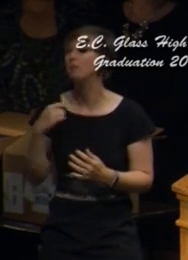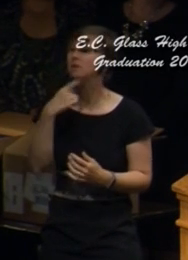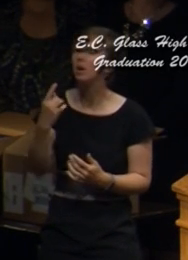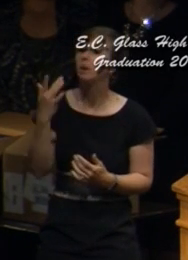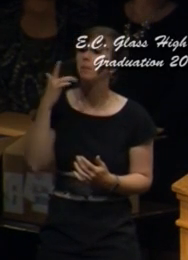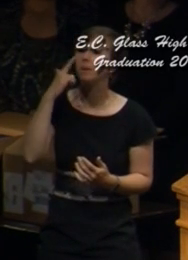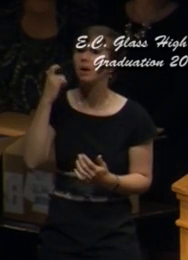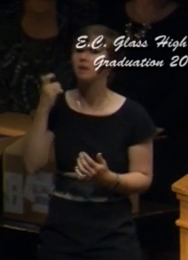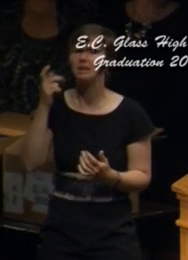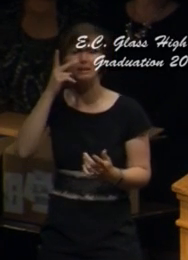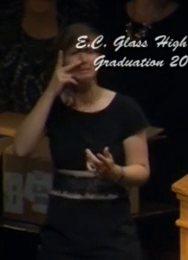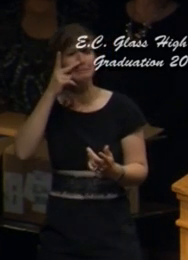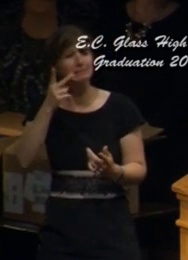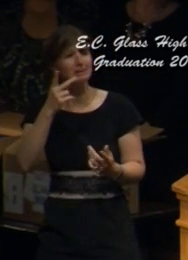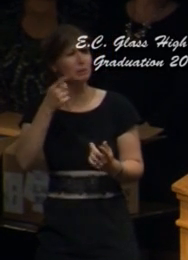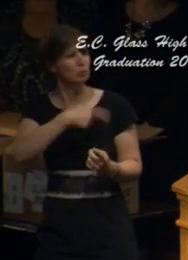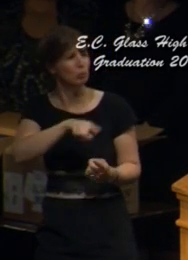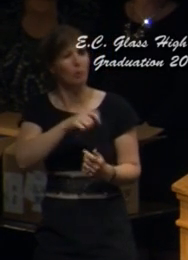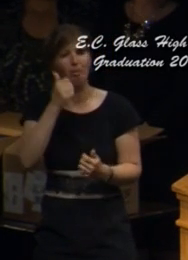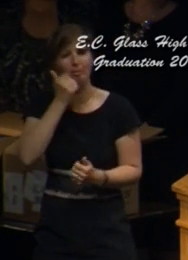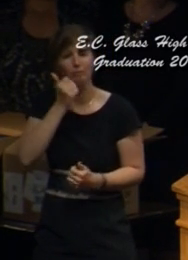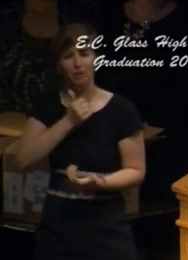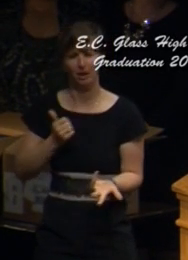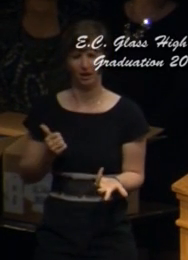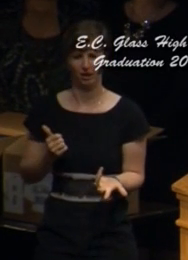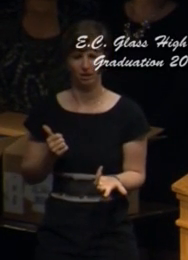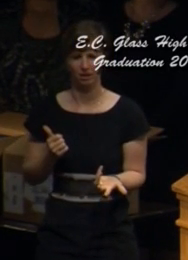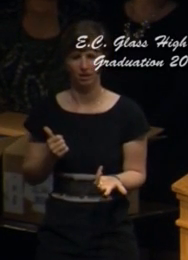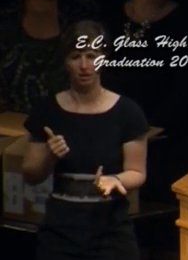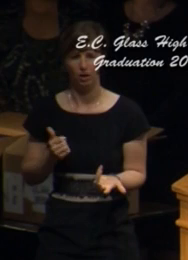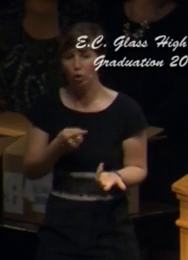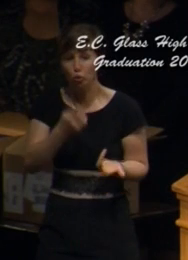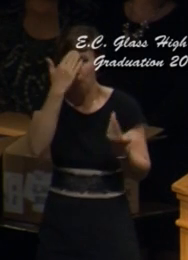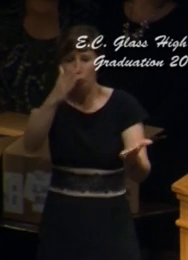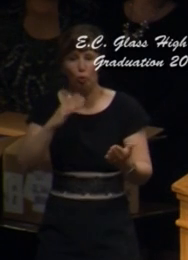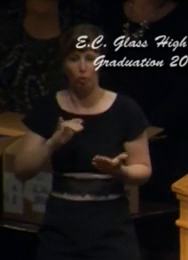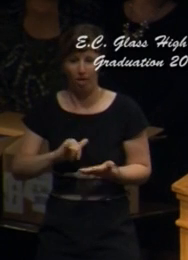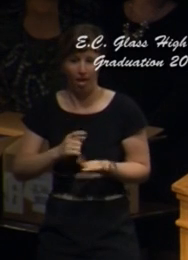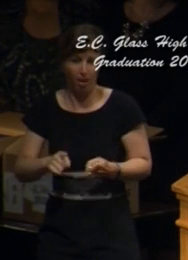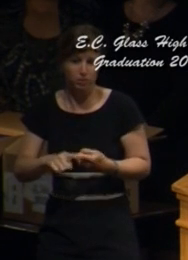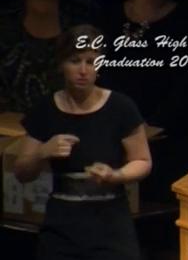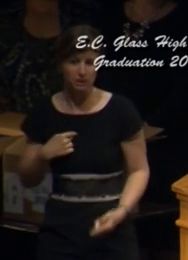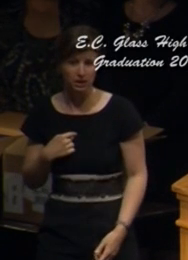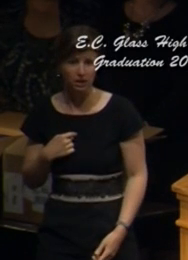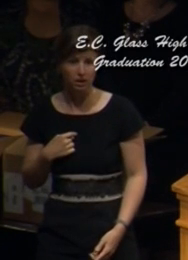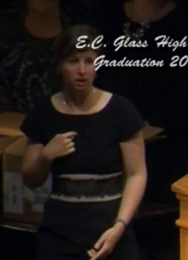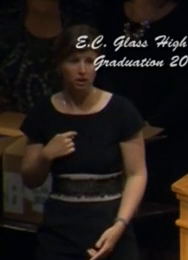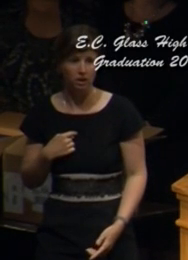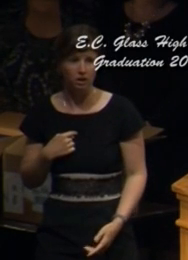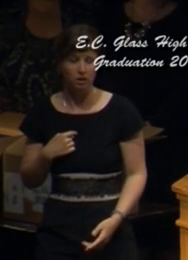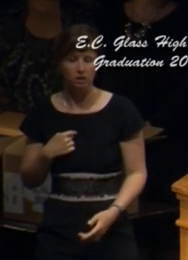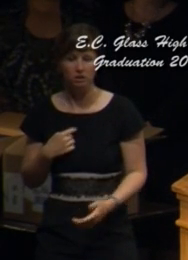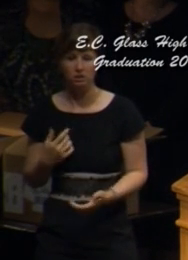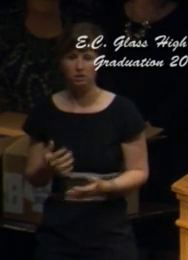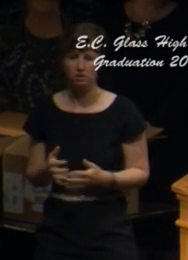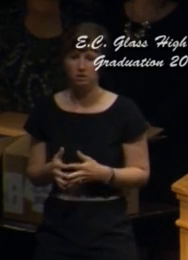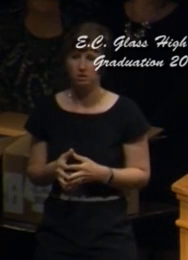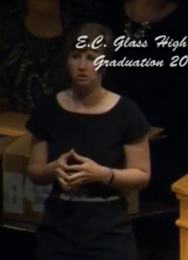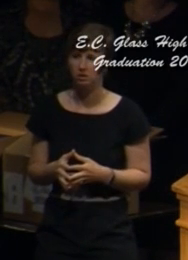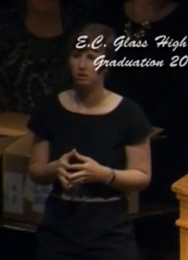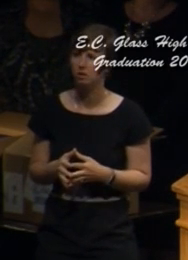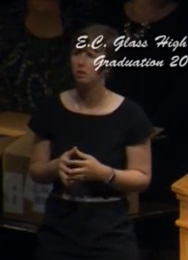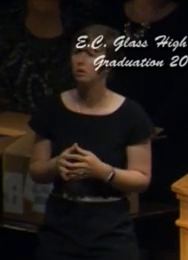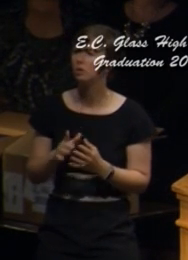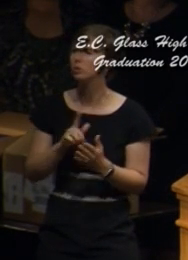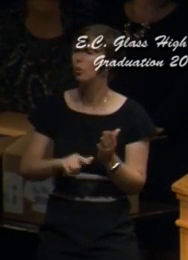you that I see every single day who don't know that about me. Which begs the question,